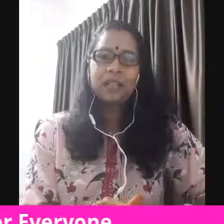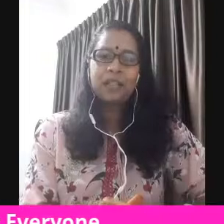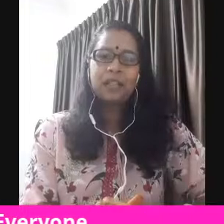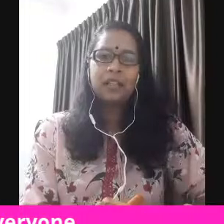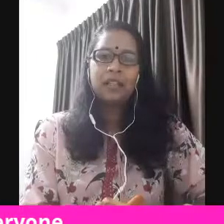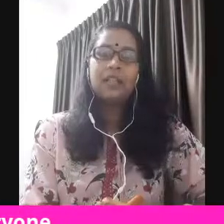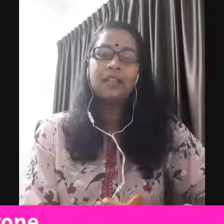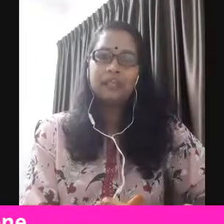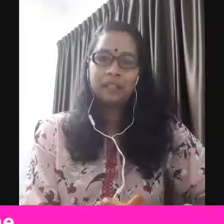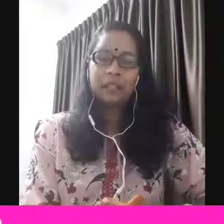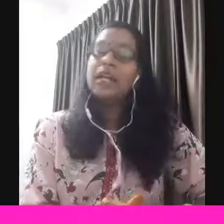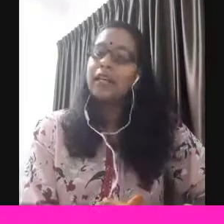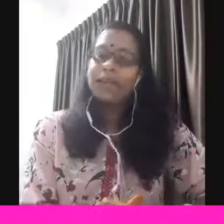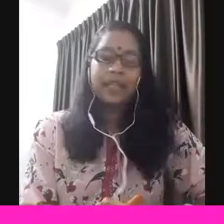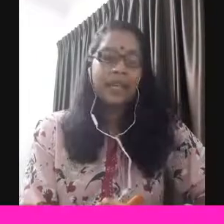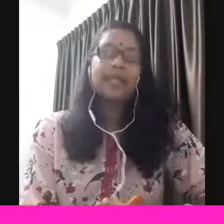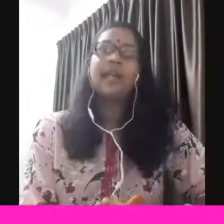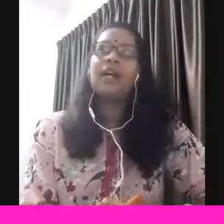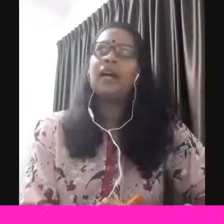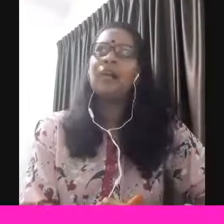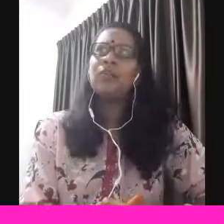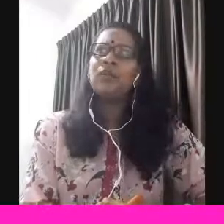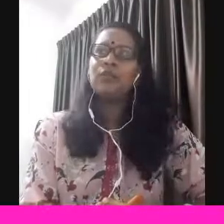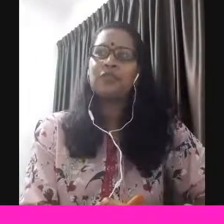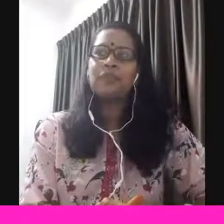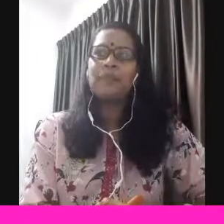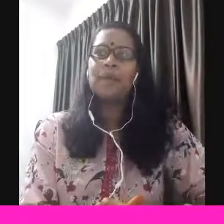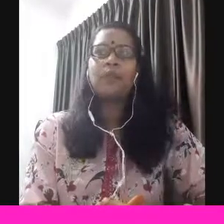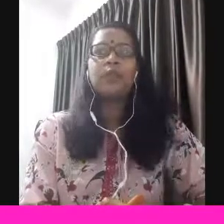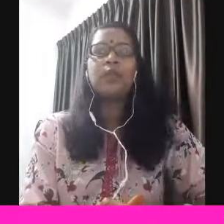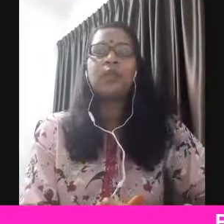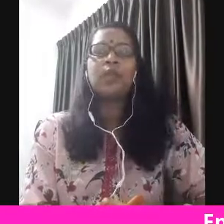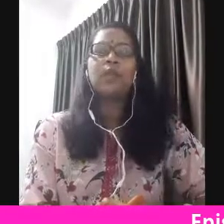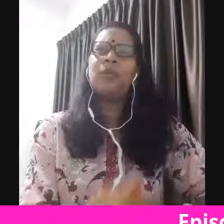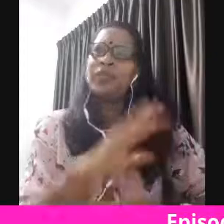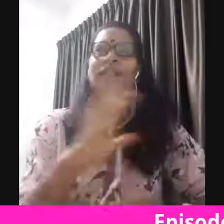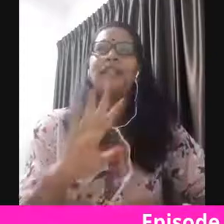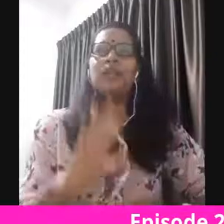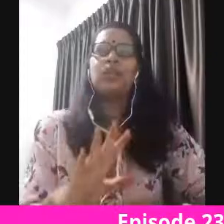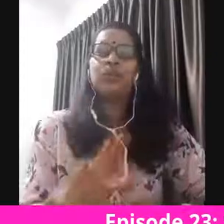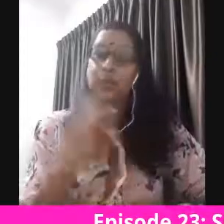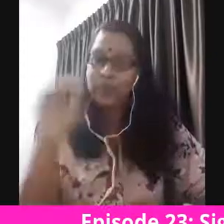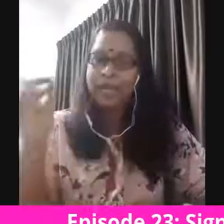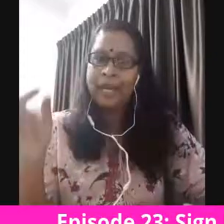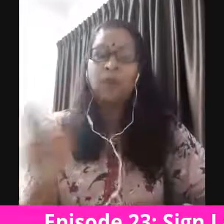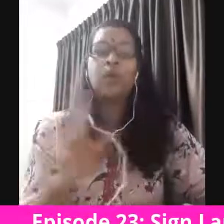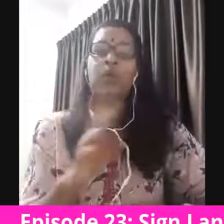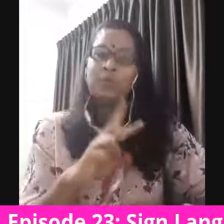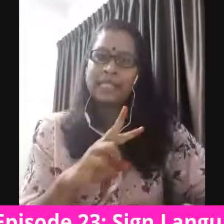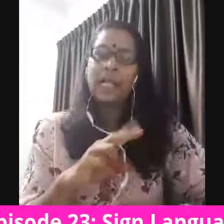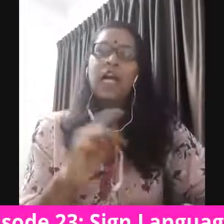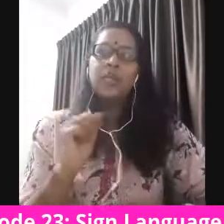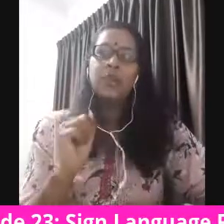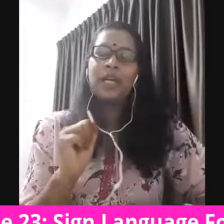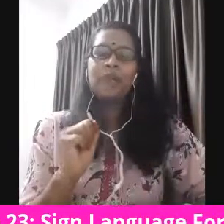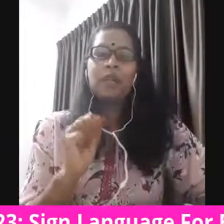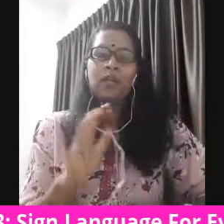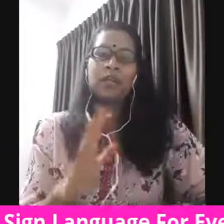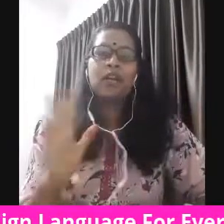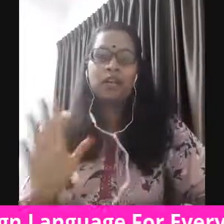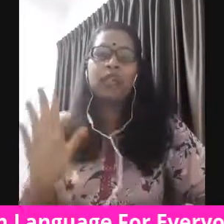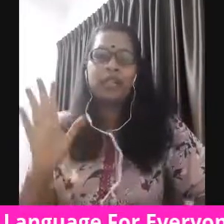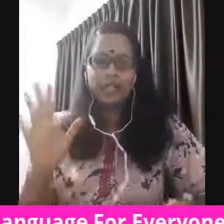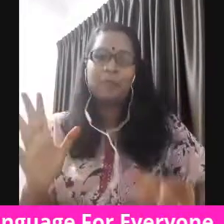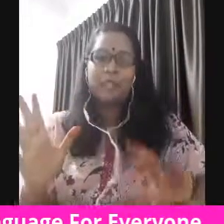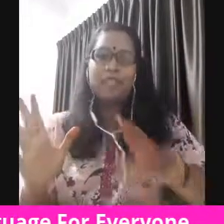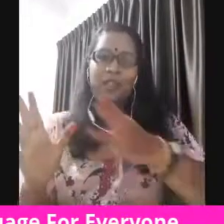from them, right? Yes, and yes. most of them will go to mostly they will go to UKM or UPSI. UKM because